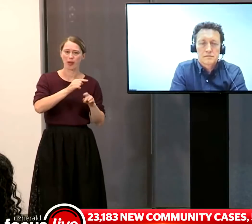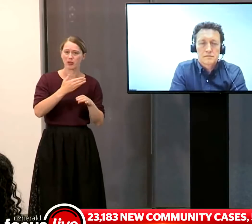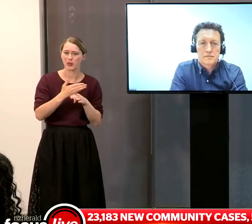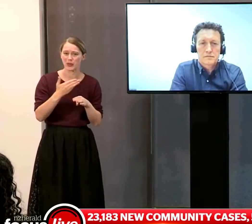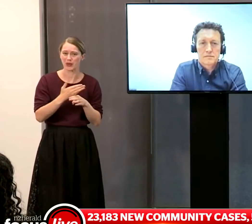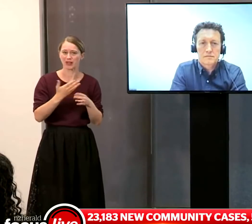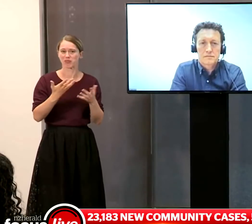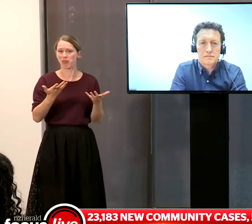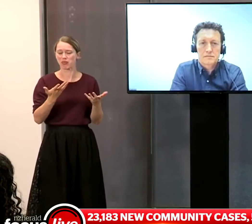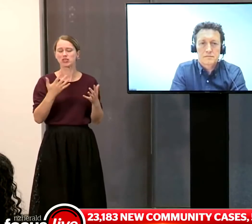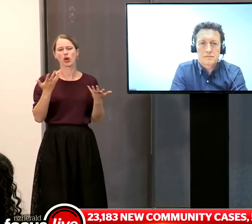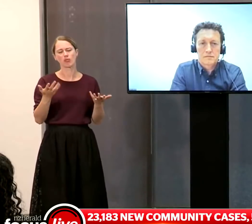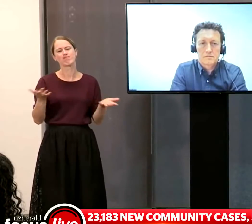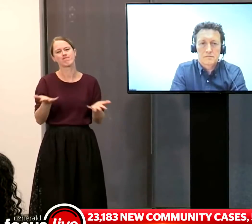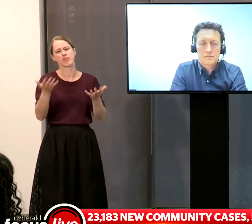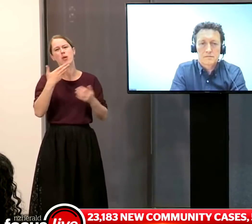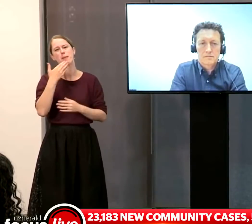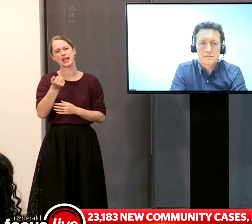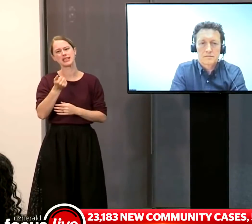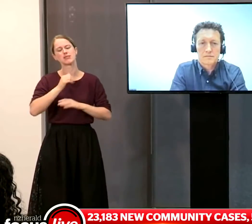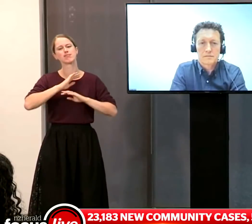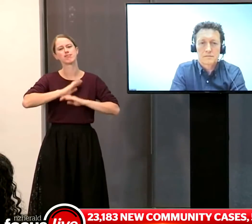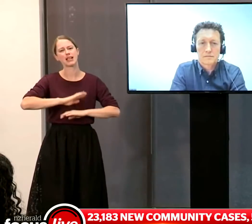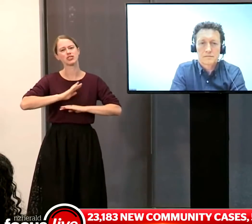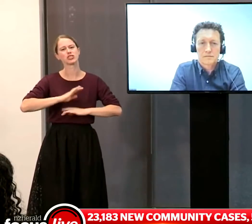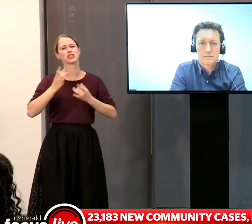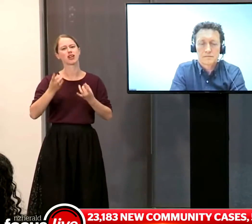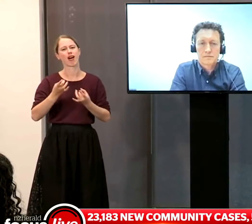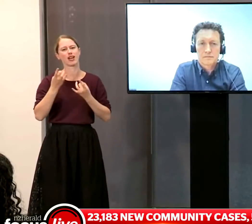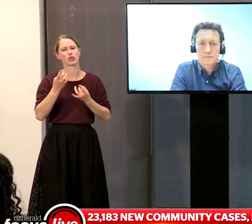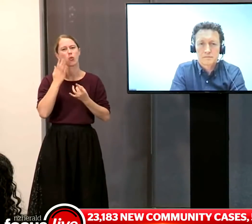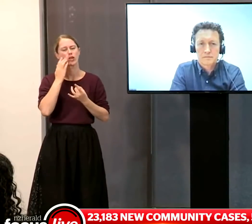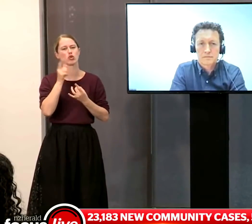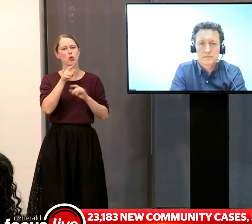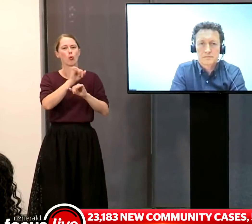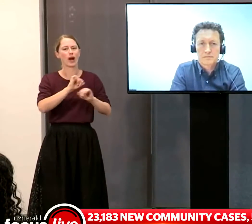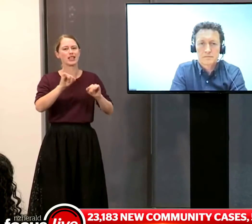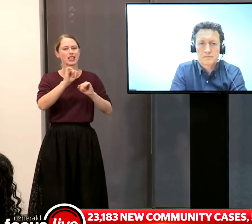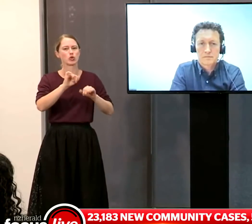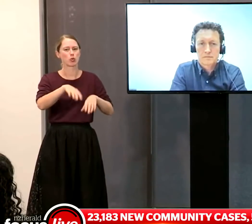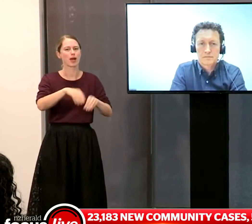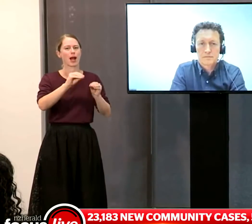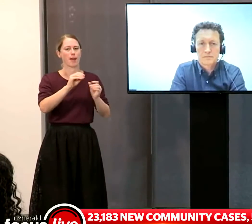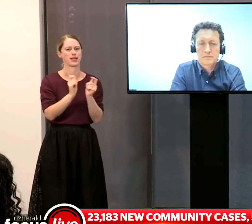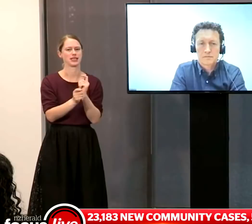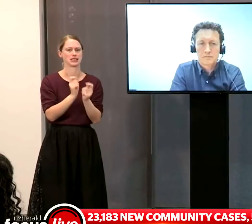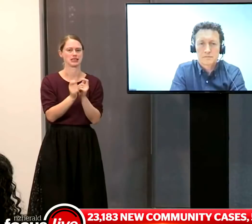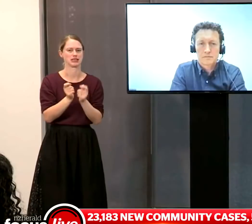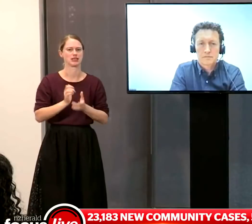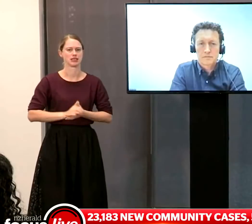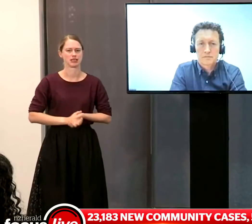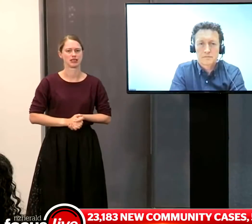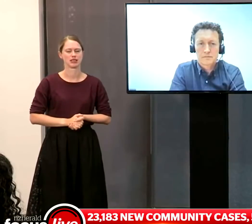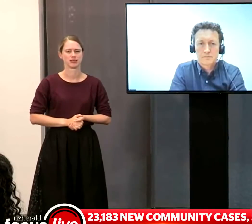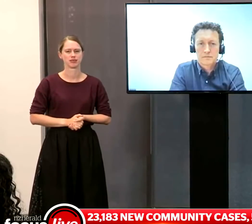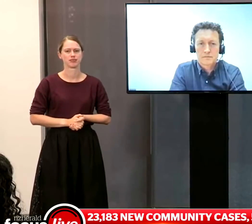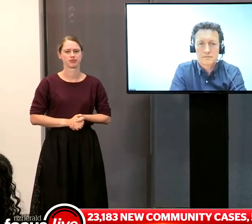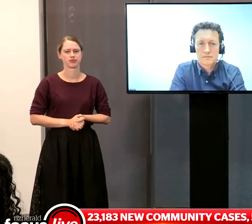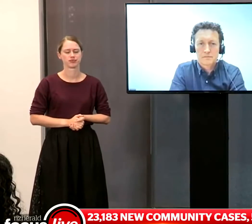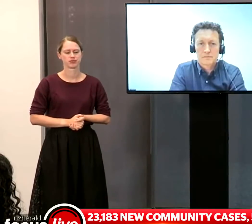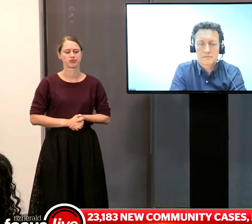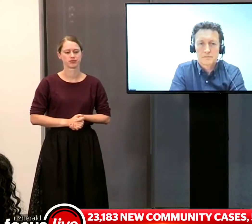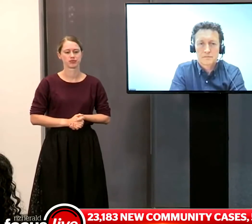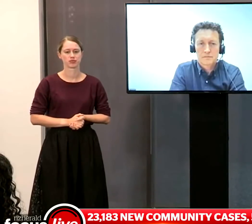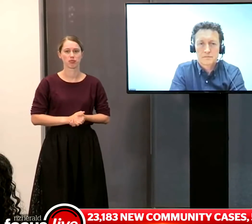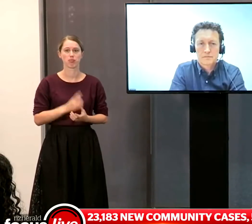that. And so I just encourage people, as they have right through, please be patient. The staff are doing their absolute best. And as I said,